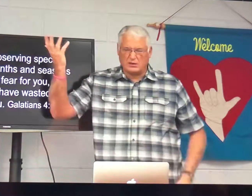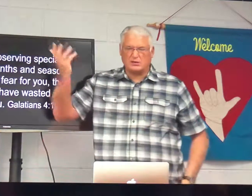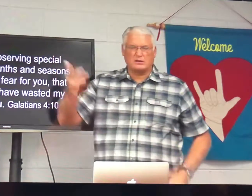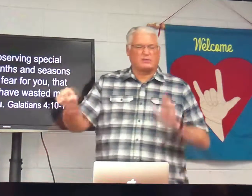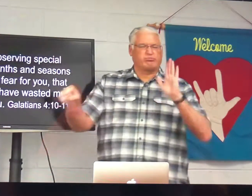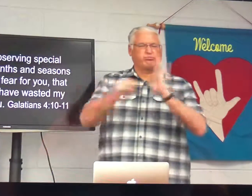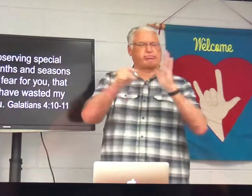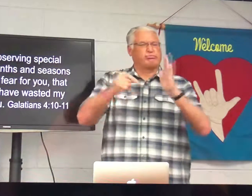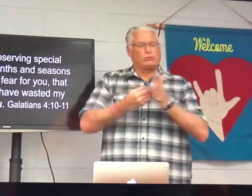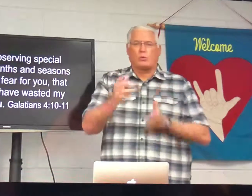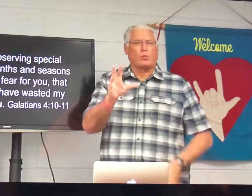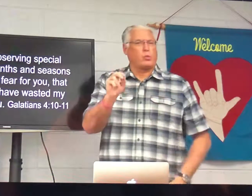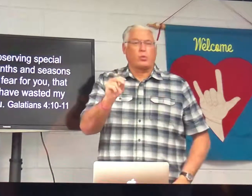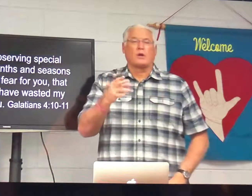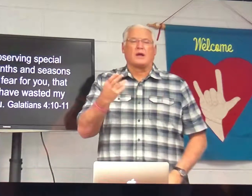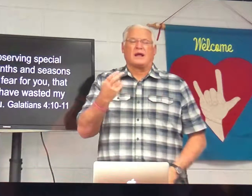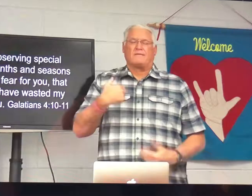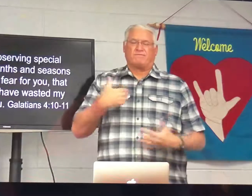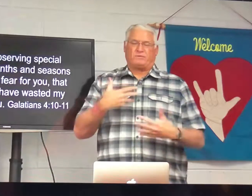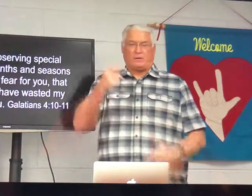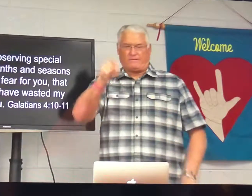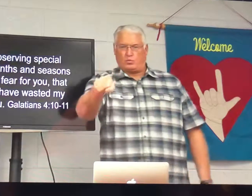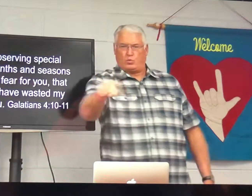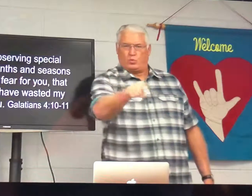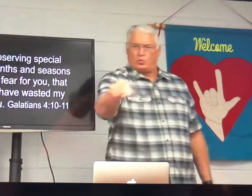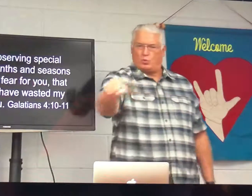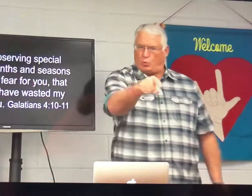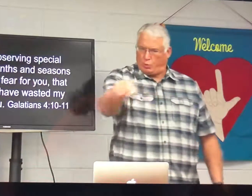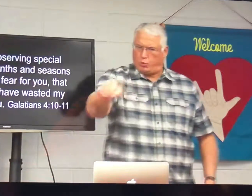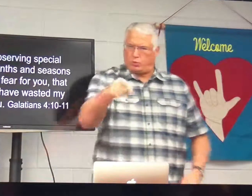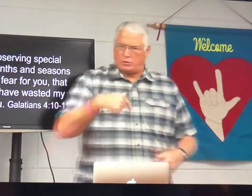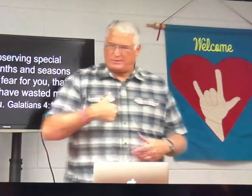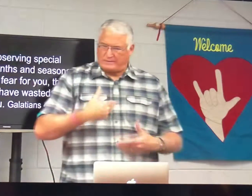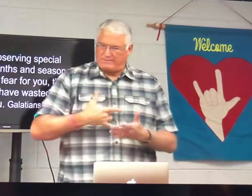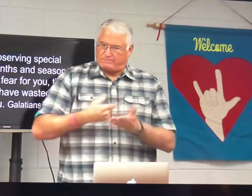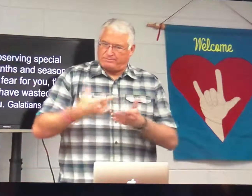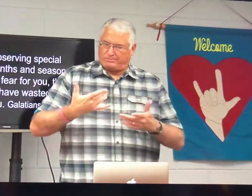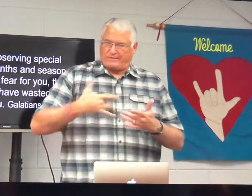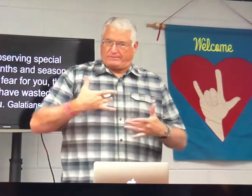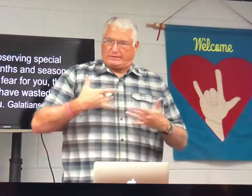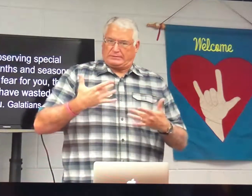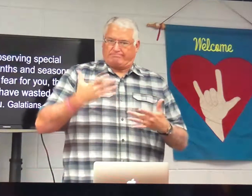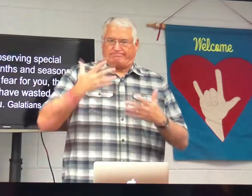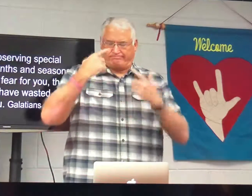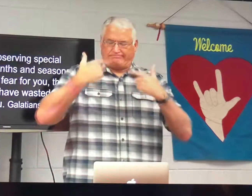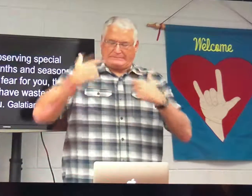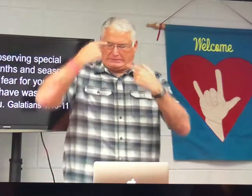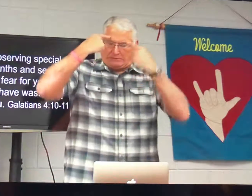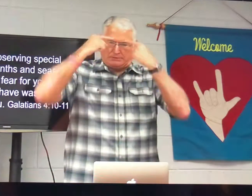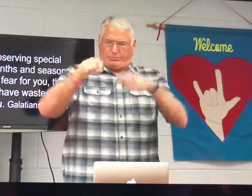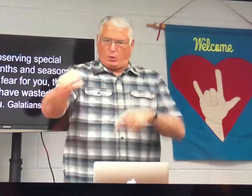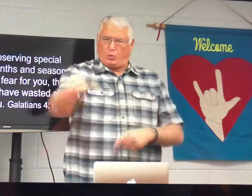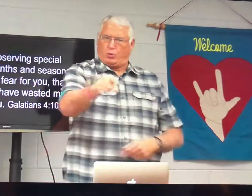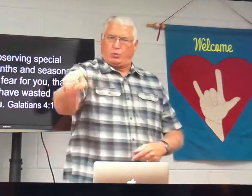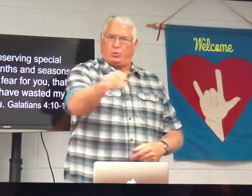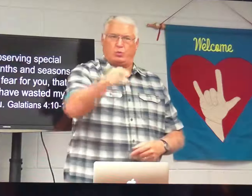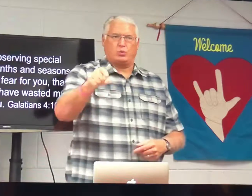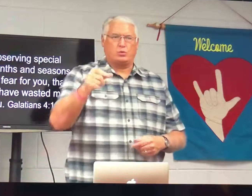It's a heads-up base running because normally that's pretty easy to get doubled off, but not this time. Abreu at second, Navi at